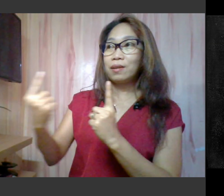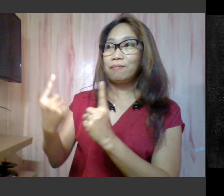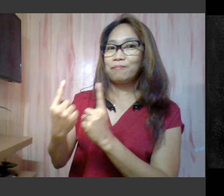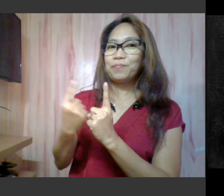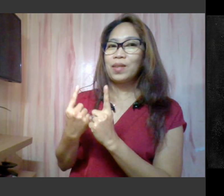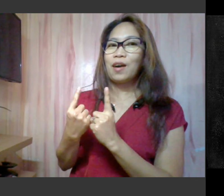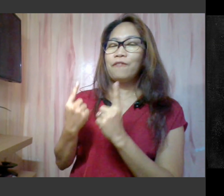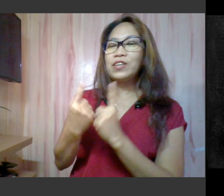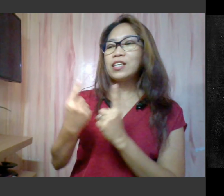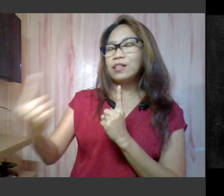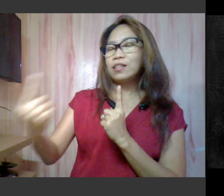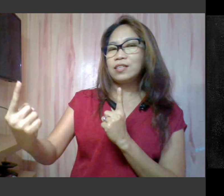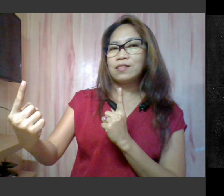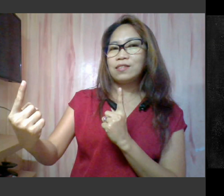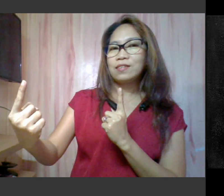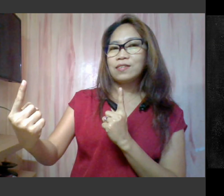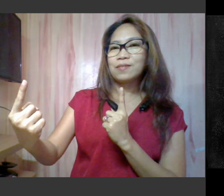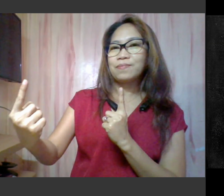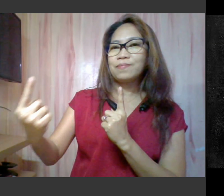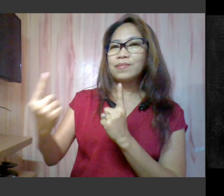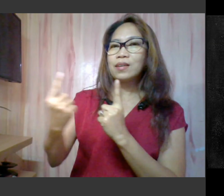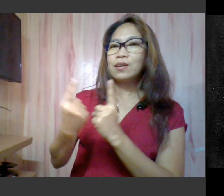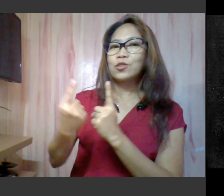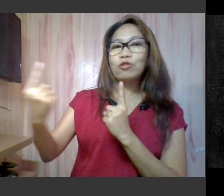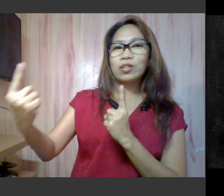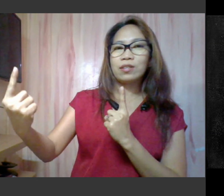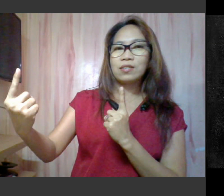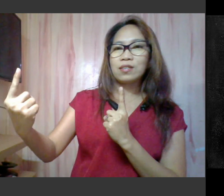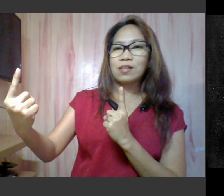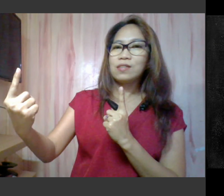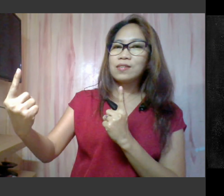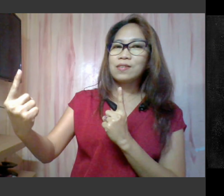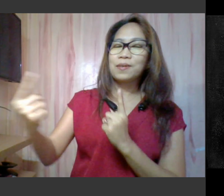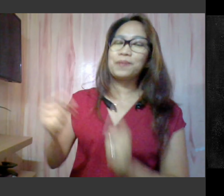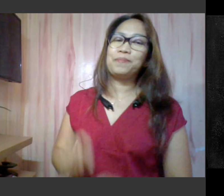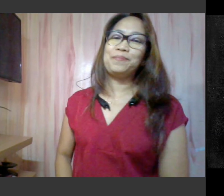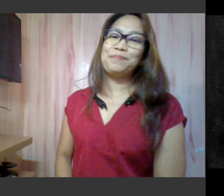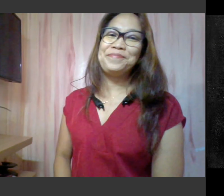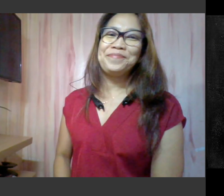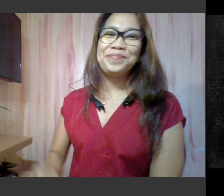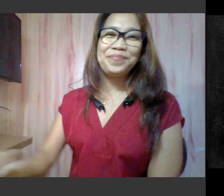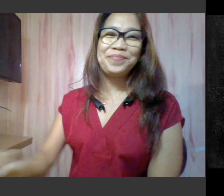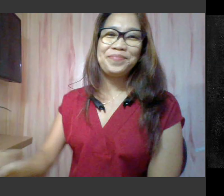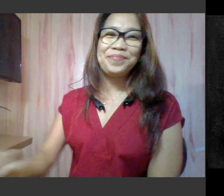it. Physical distance, social distance.